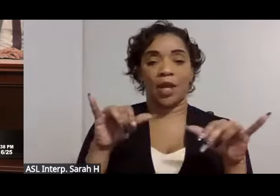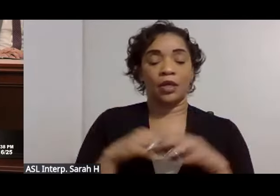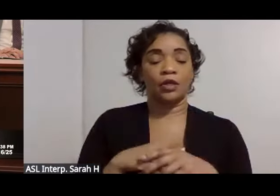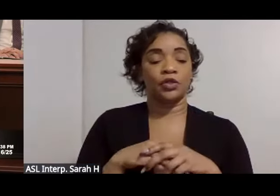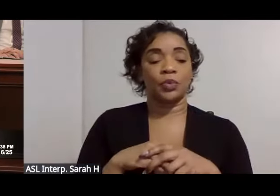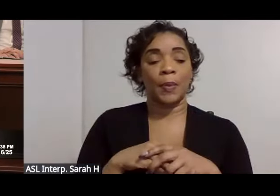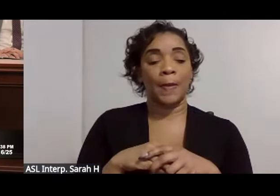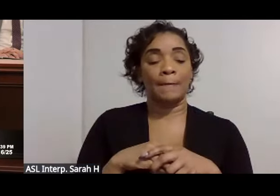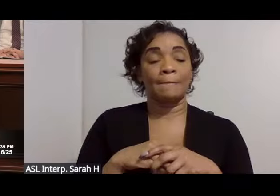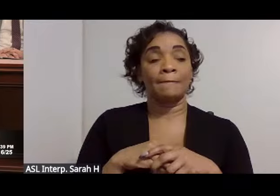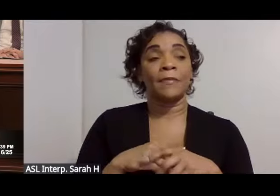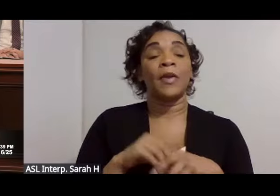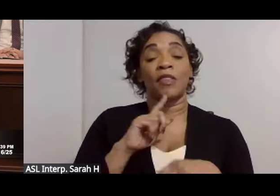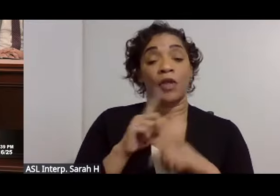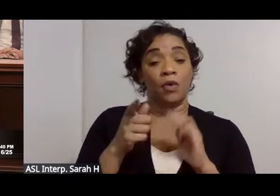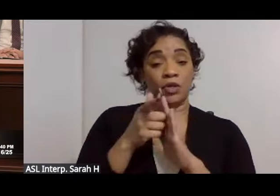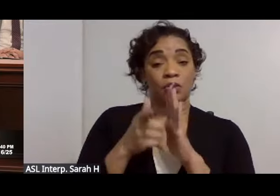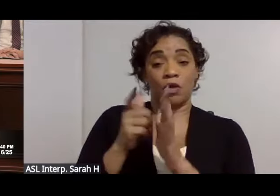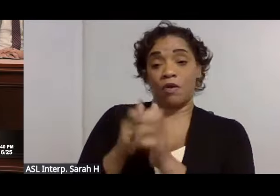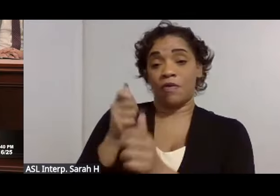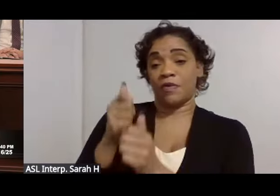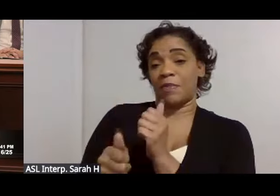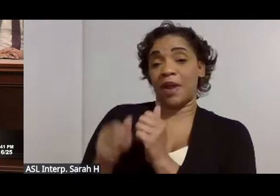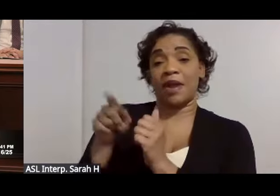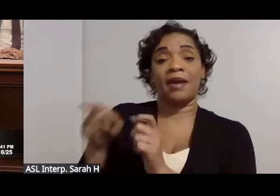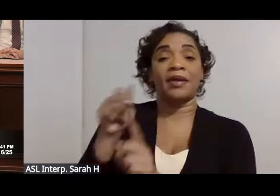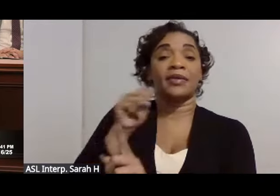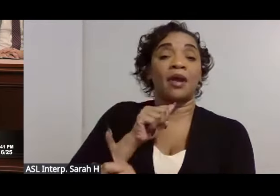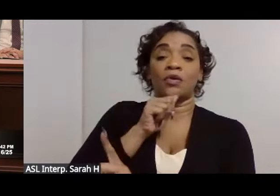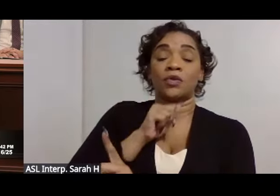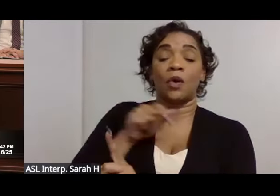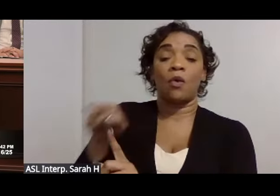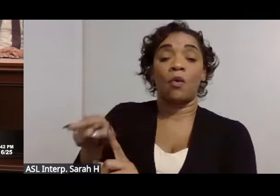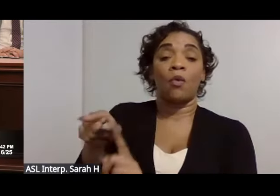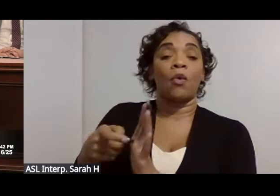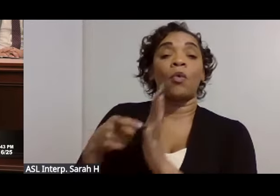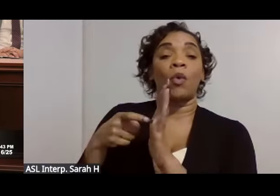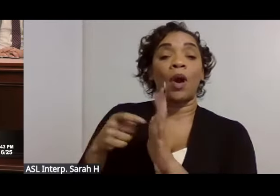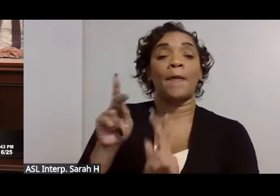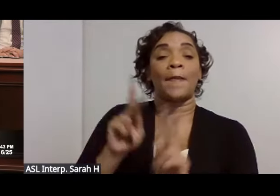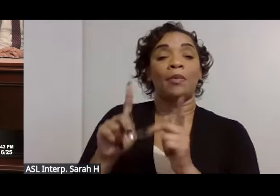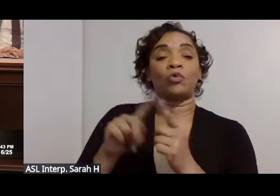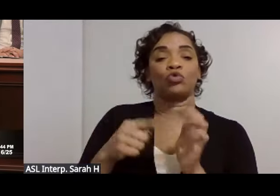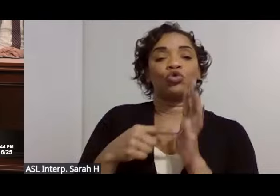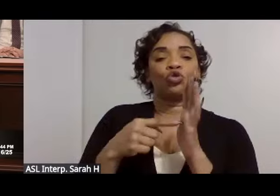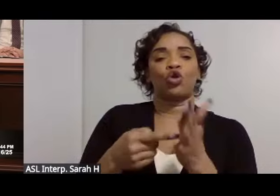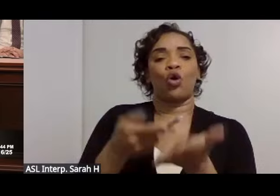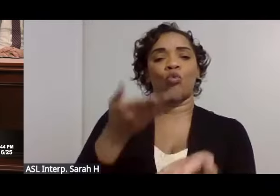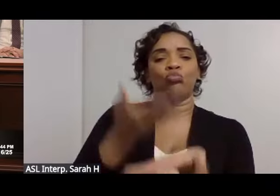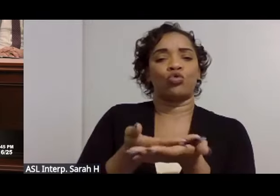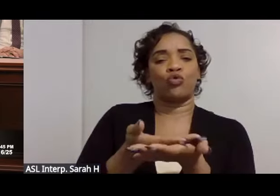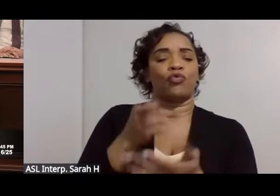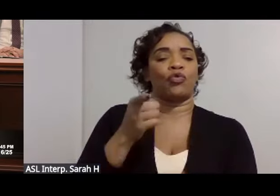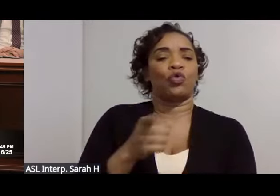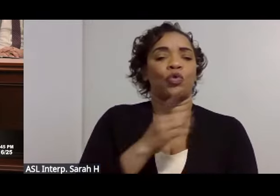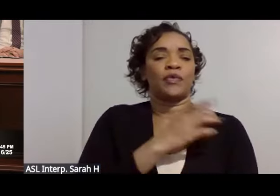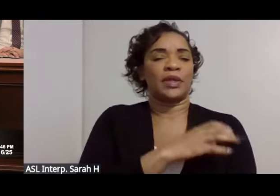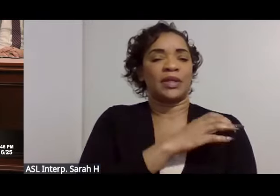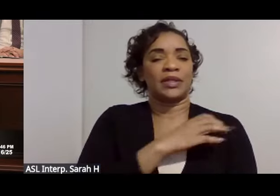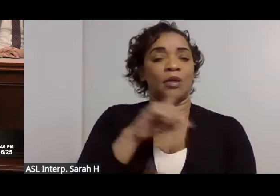is a law that was passed in Arizona that requires people to show proof of citizenship when they